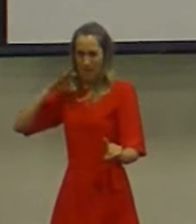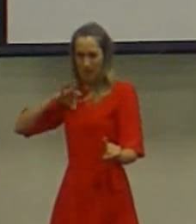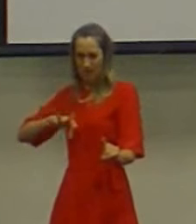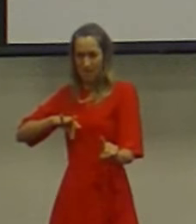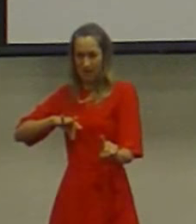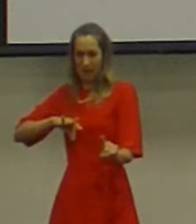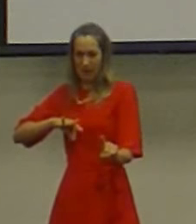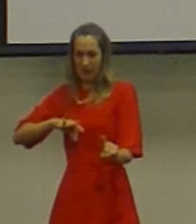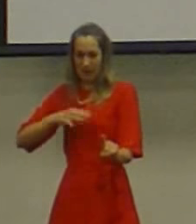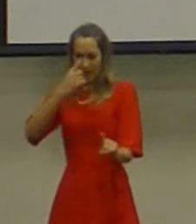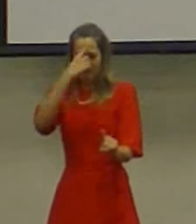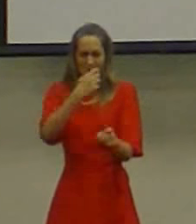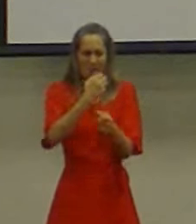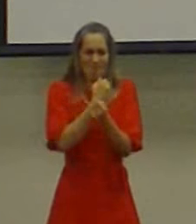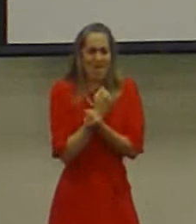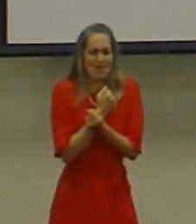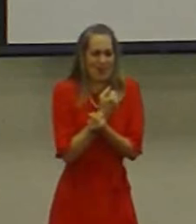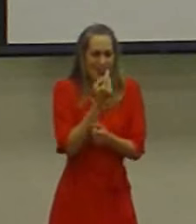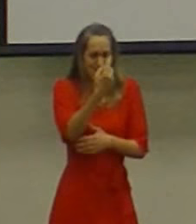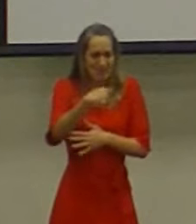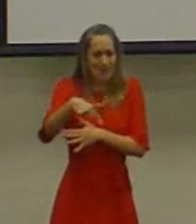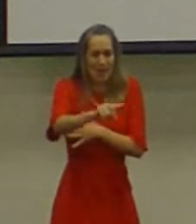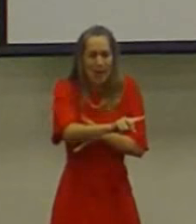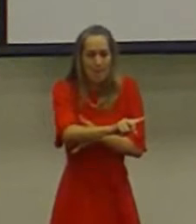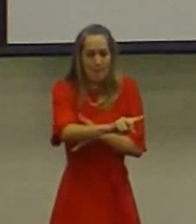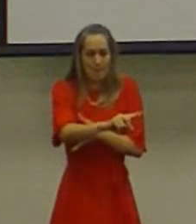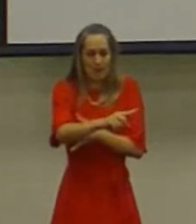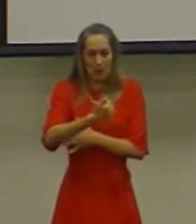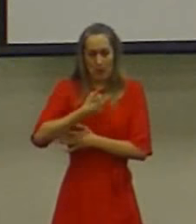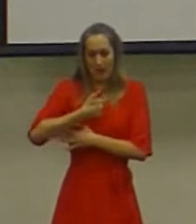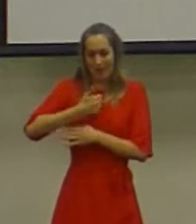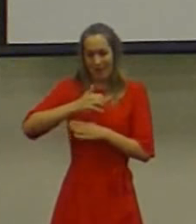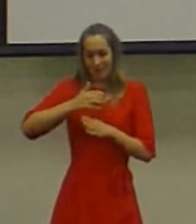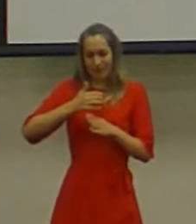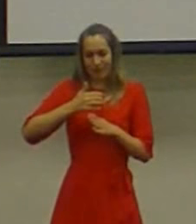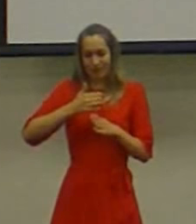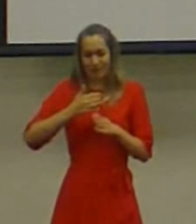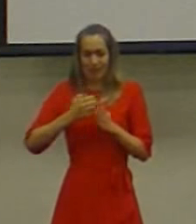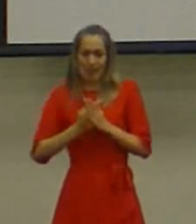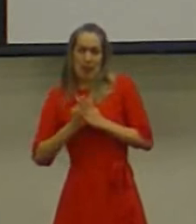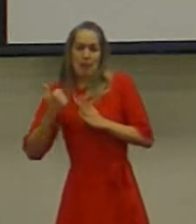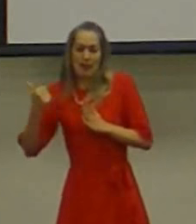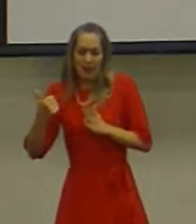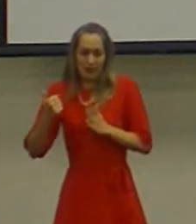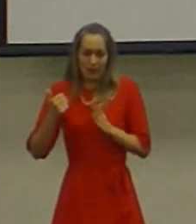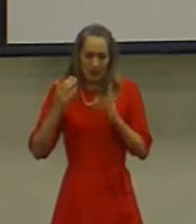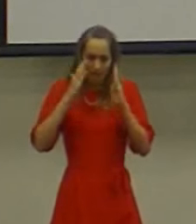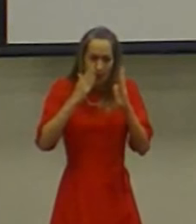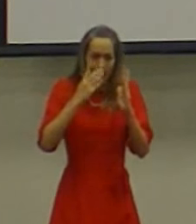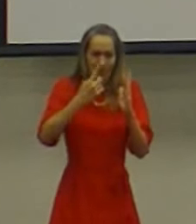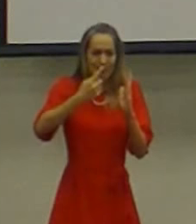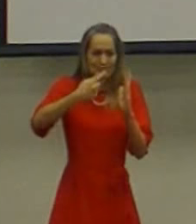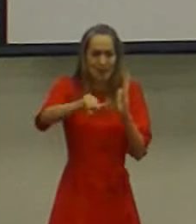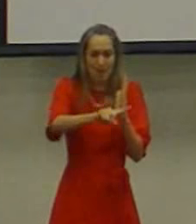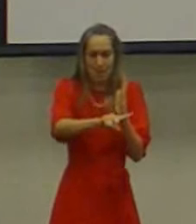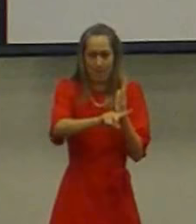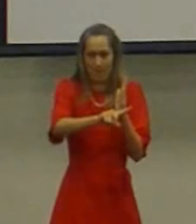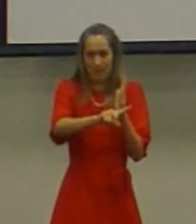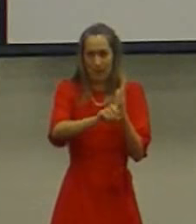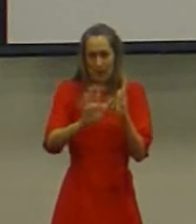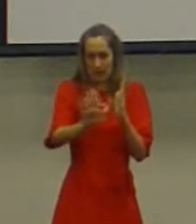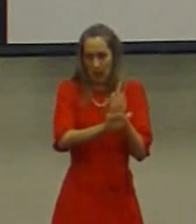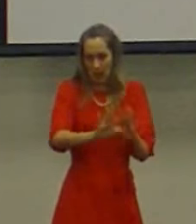about loving these kids. It was about taking myself out of the picture and saying they're more important. And I'd never really done that before. And